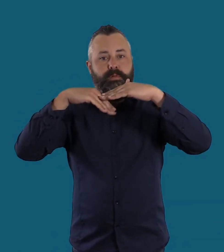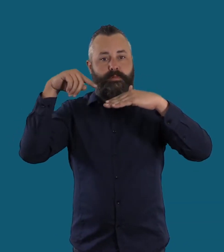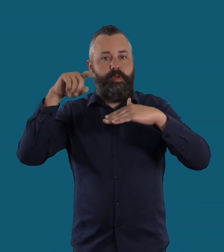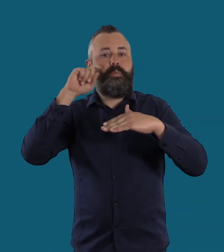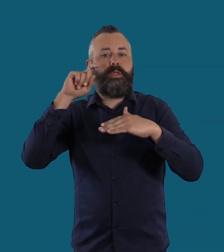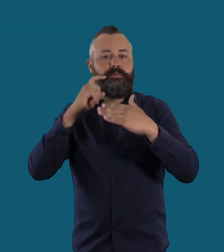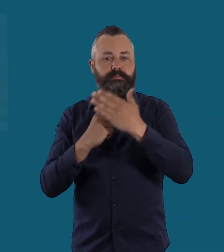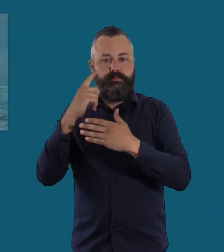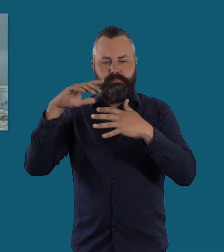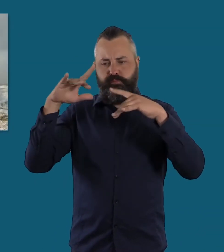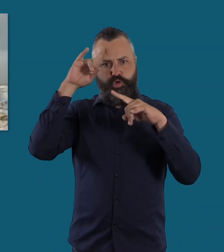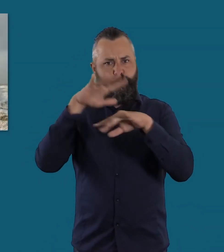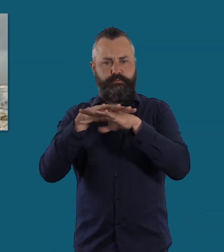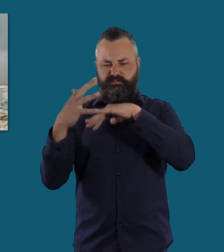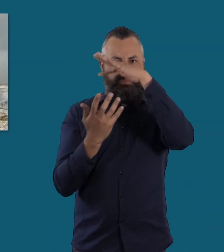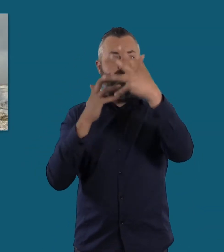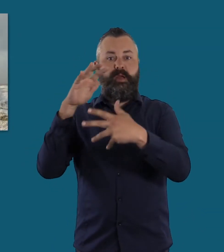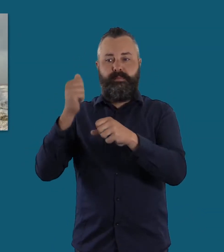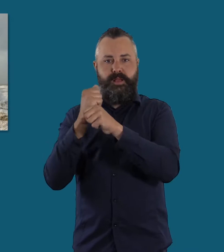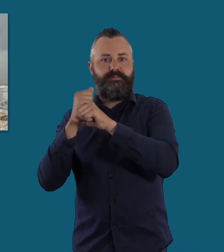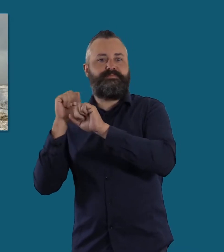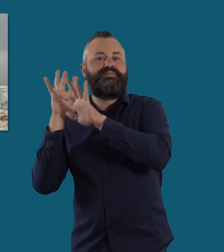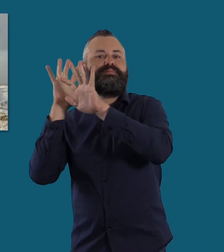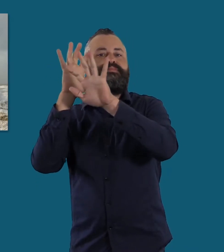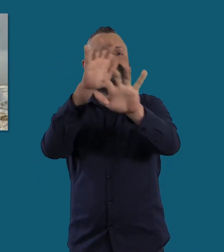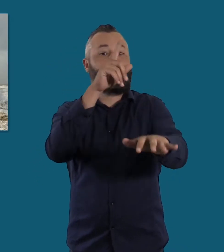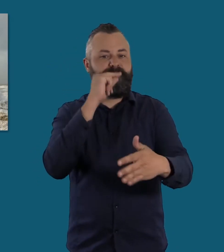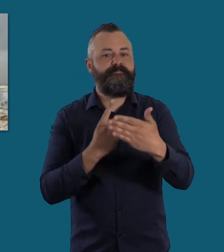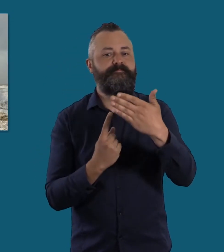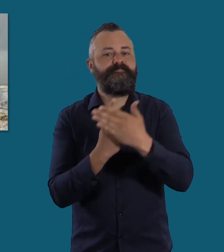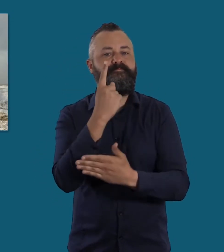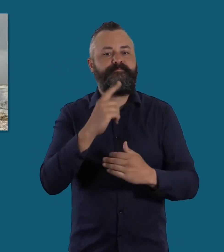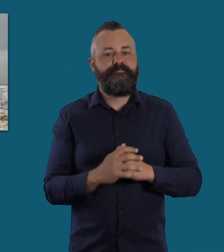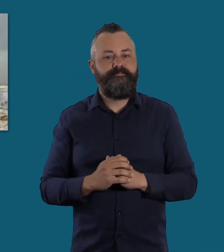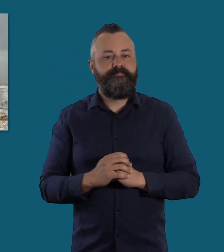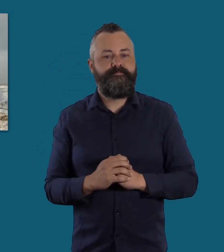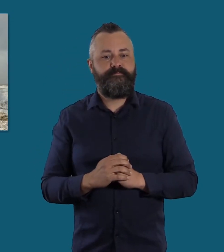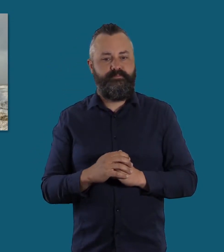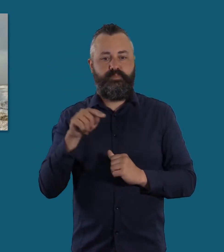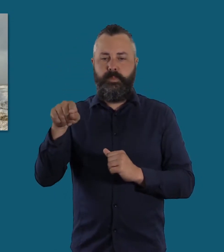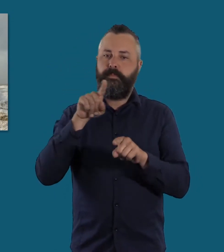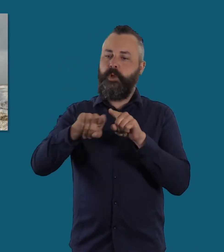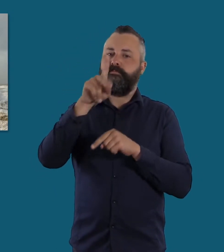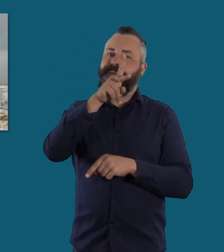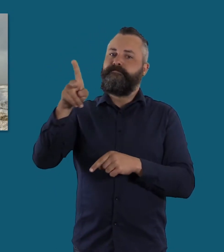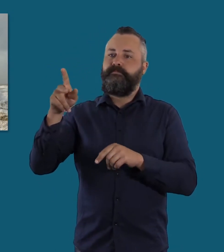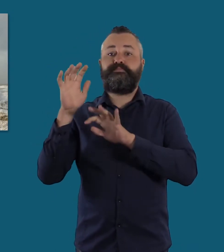Continued stress on the plate boundary results in the upper plate rebounding to its original position, displacing the seawater